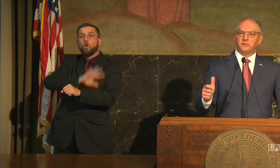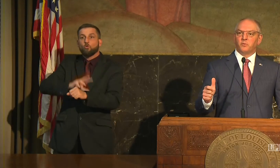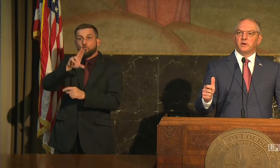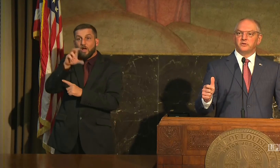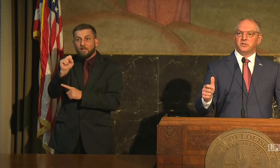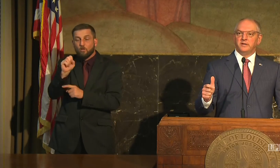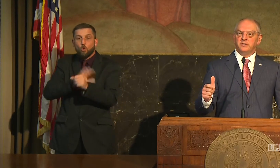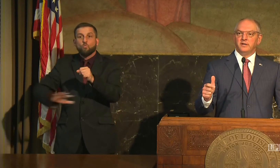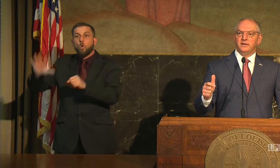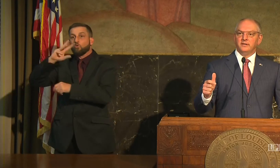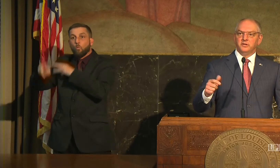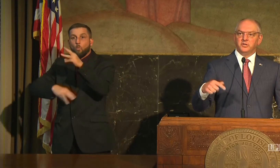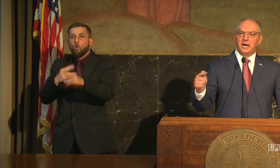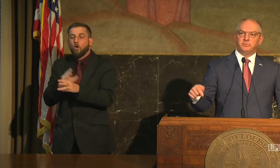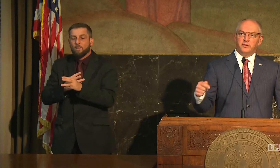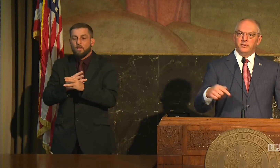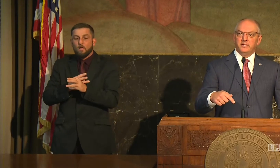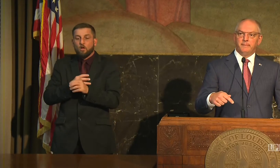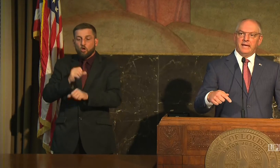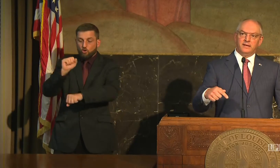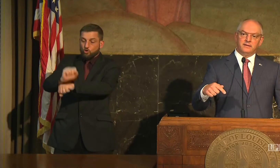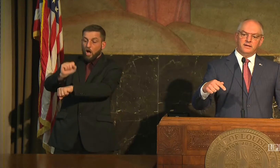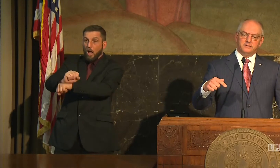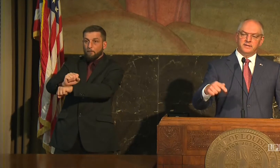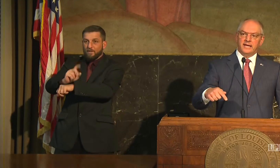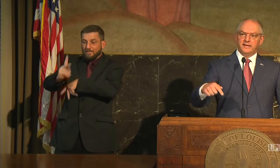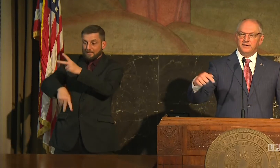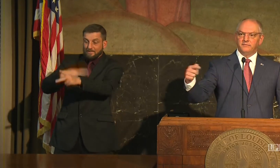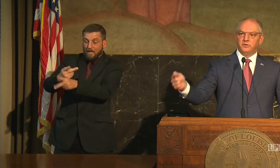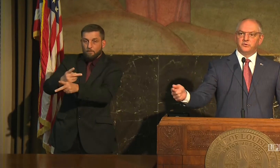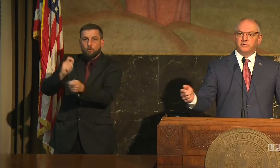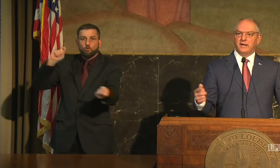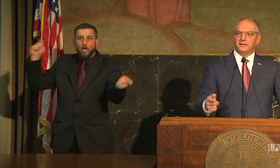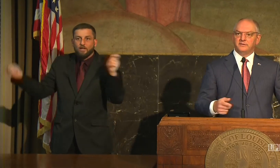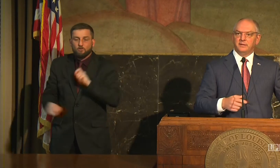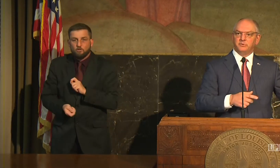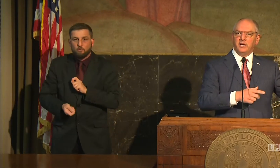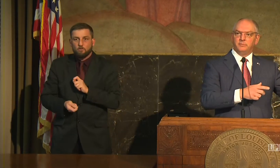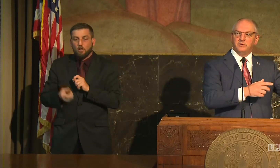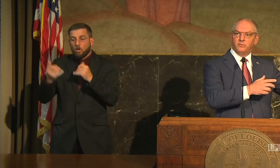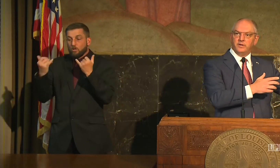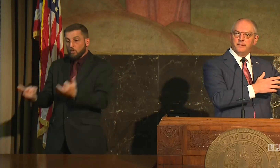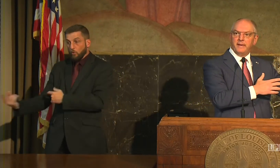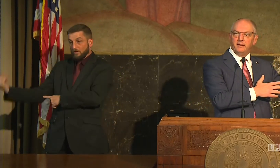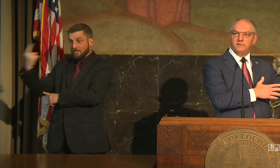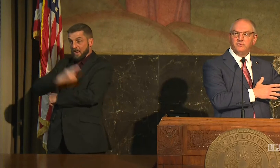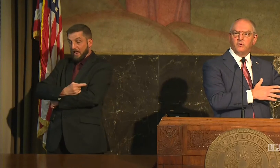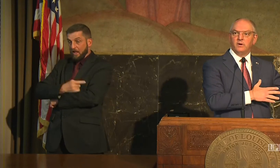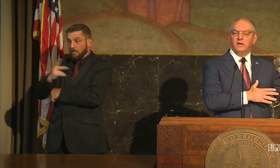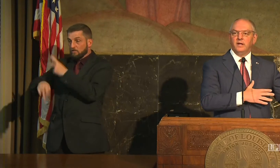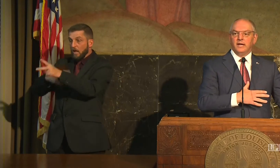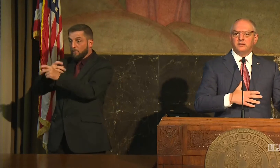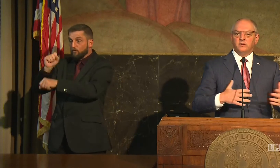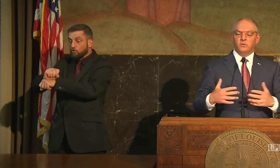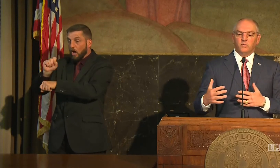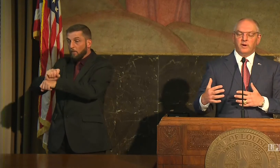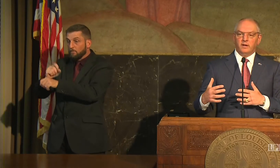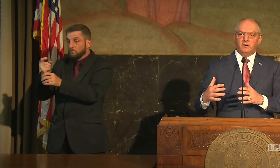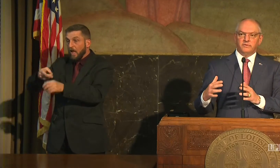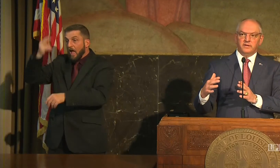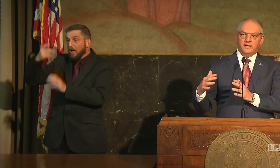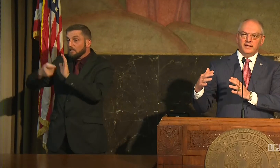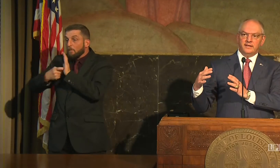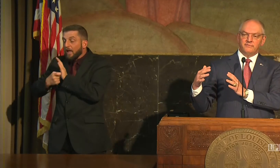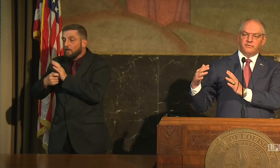the nature of work is changing. The jobs that are in demand today and in the future are not the same jobs that were in demand before. And so